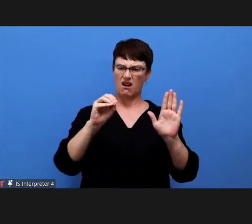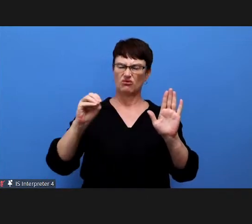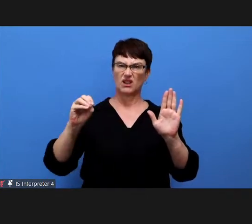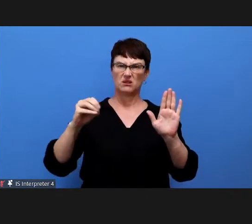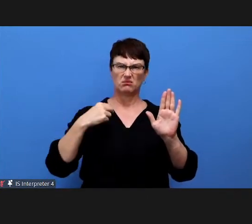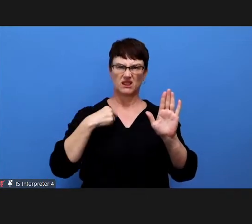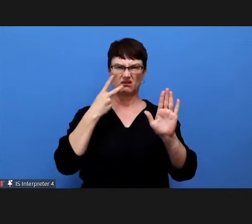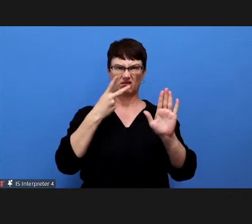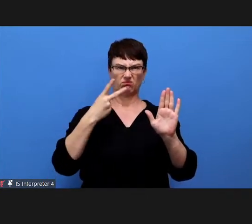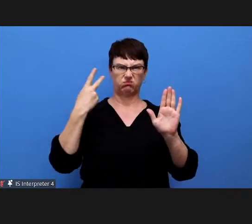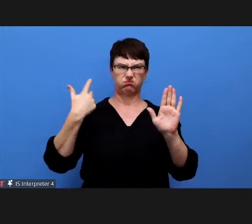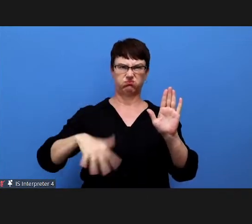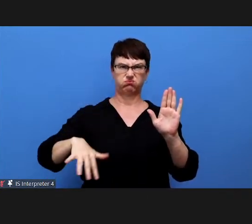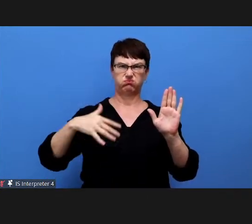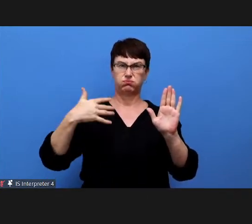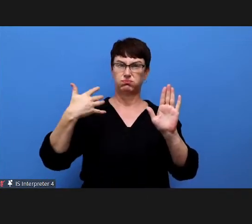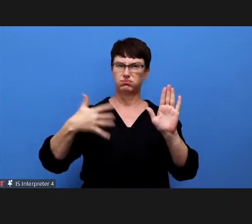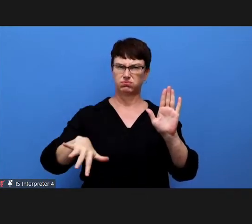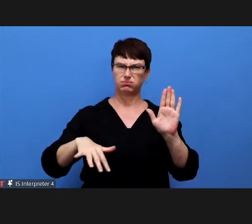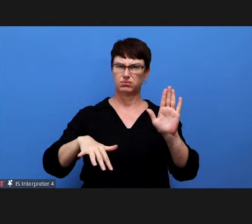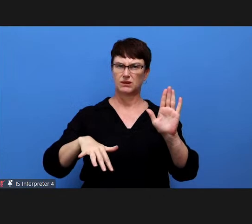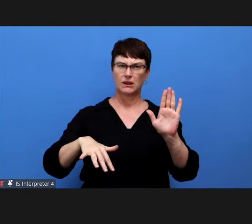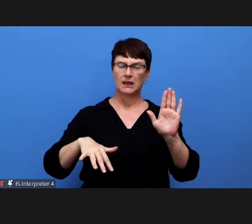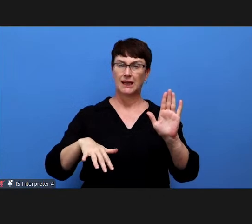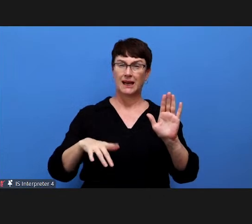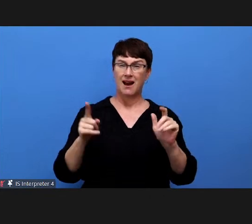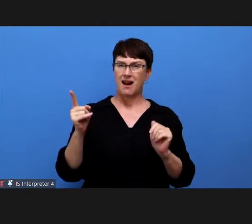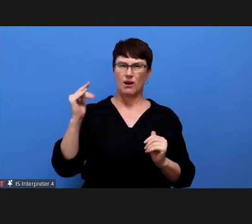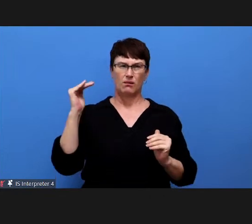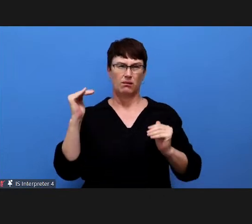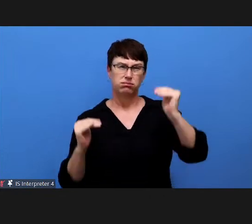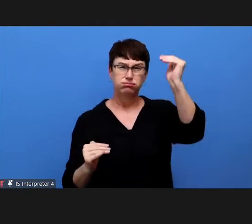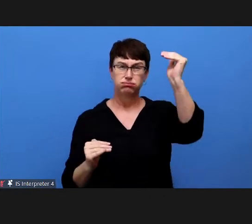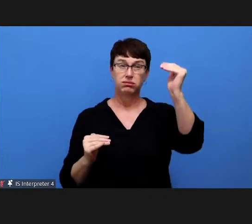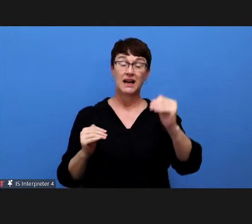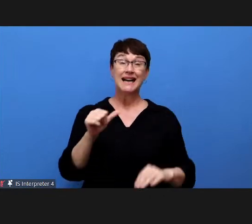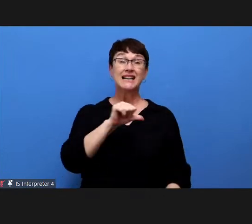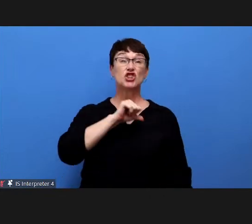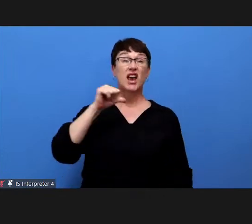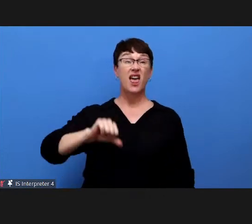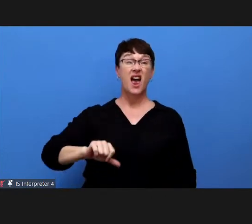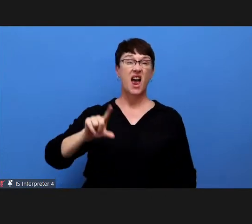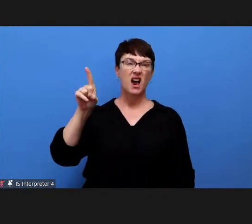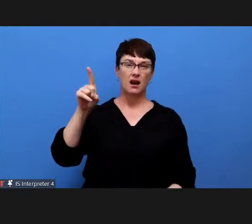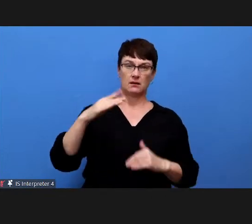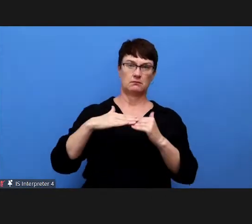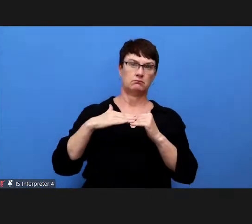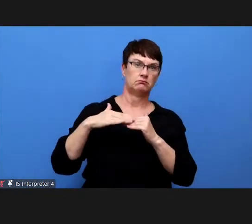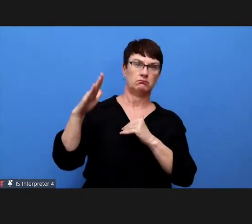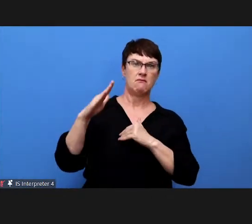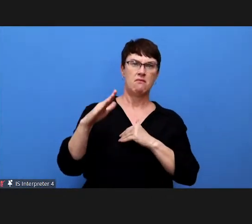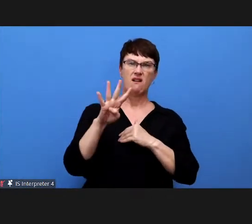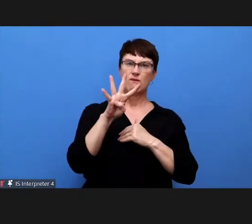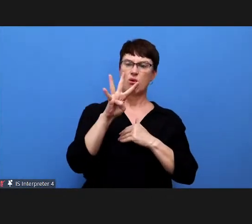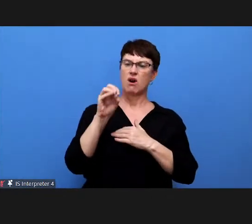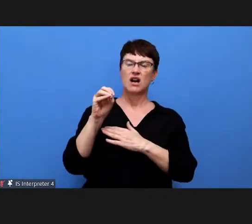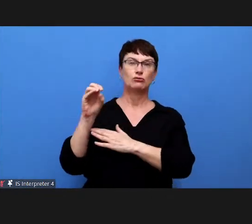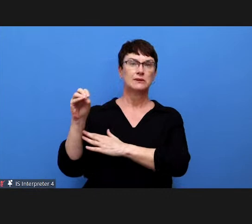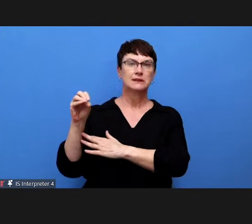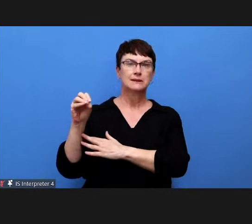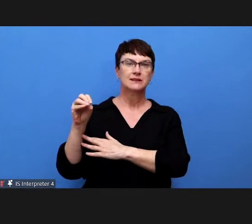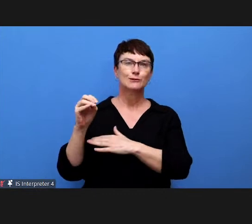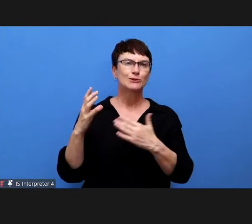call upon our government leaders and development partners to continue the efforts